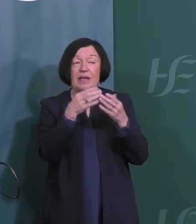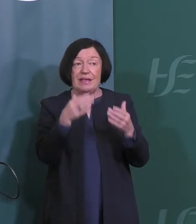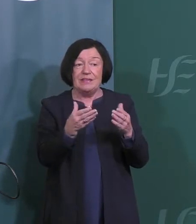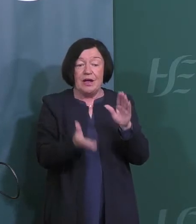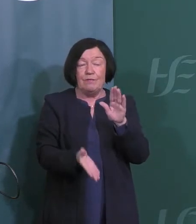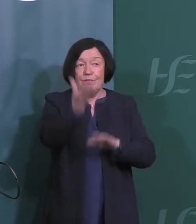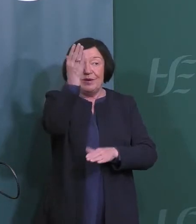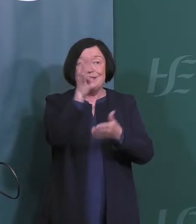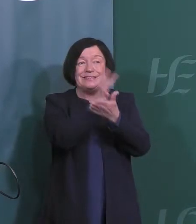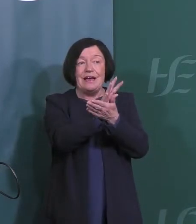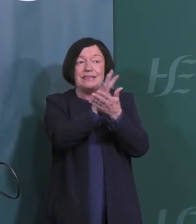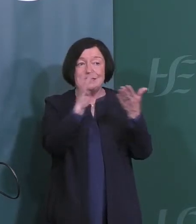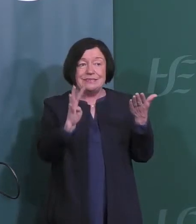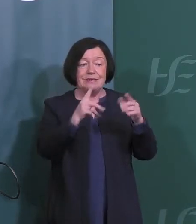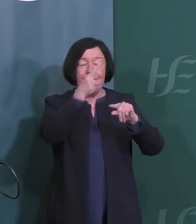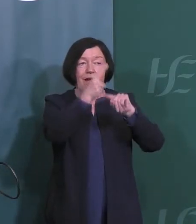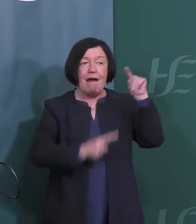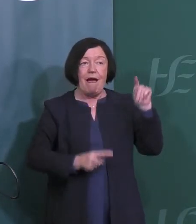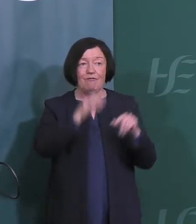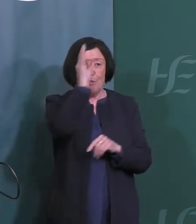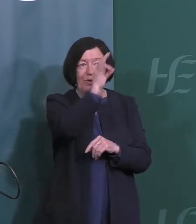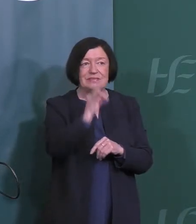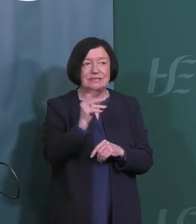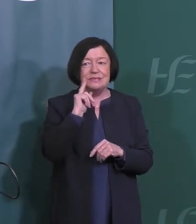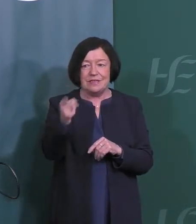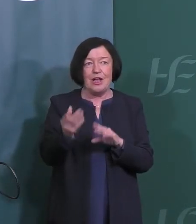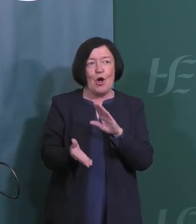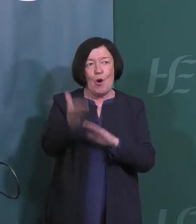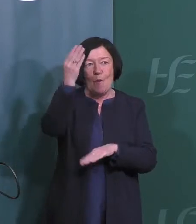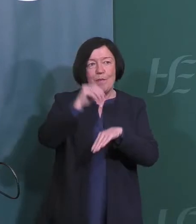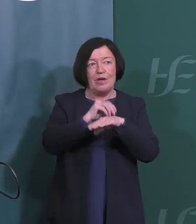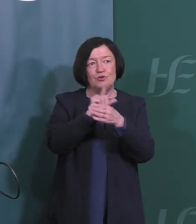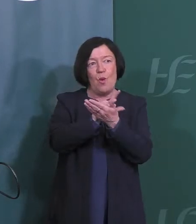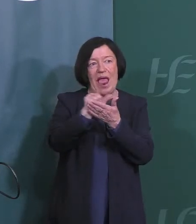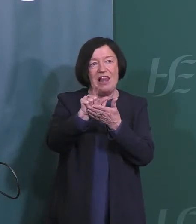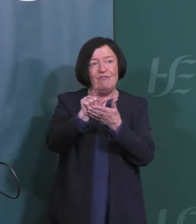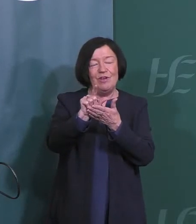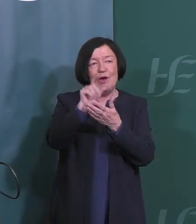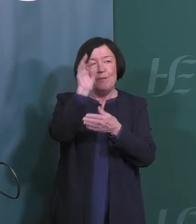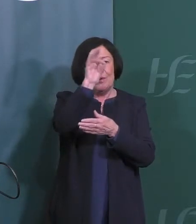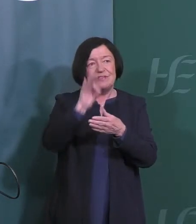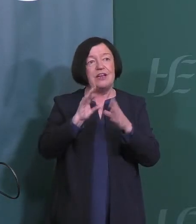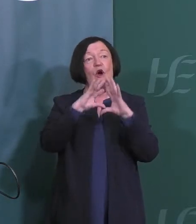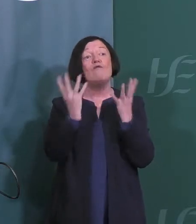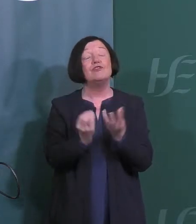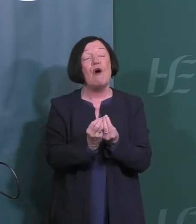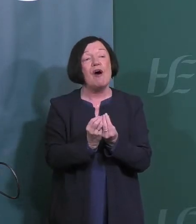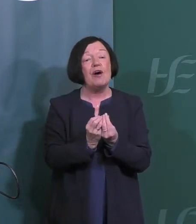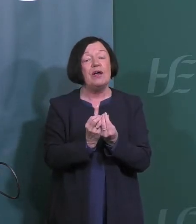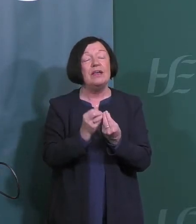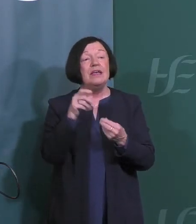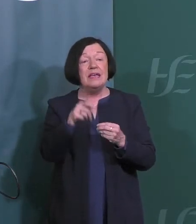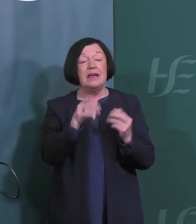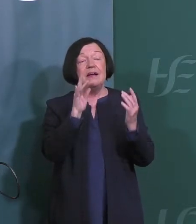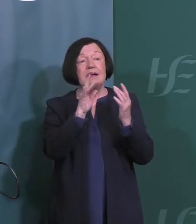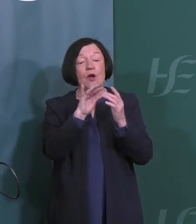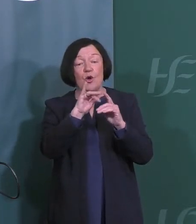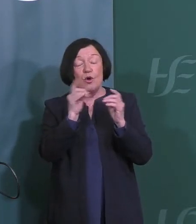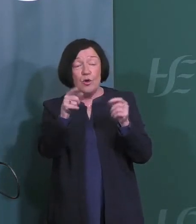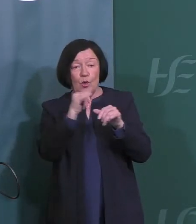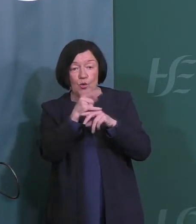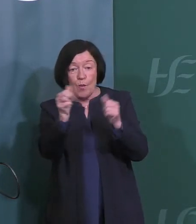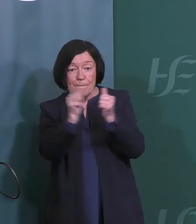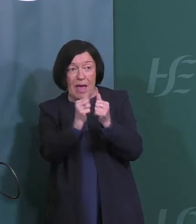to 19.5%. So you can see that's quite up on the 12% overall. Coming into contact tracing,